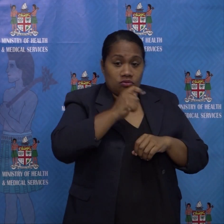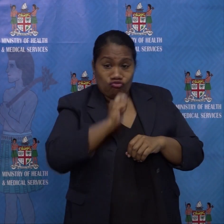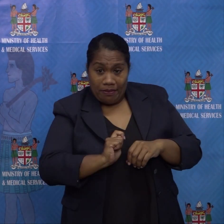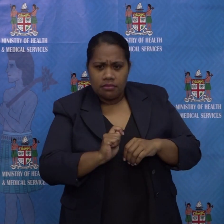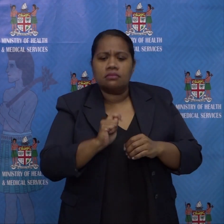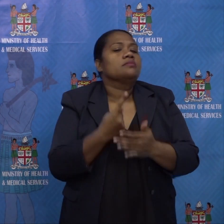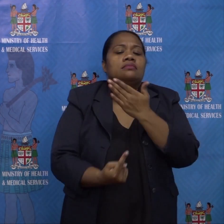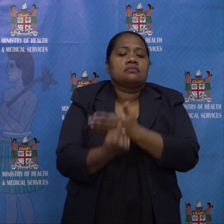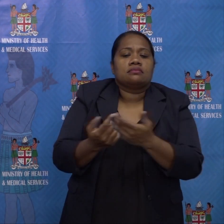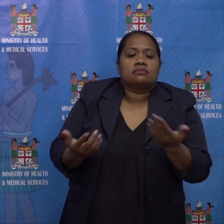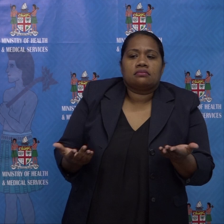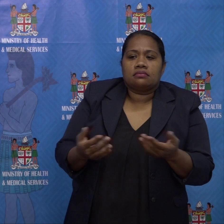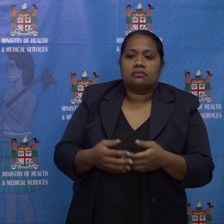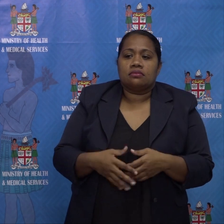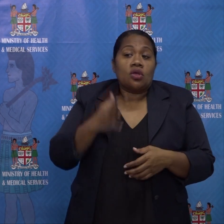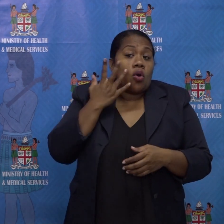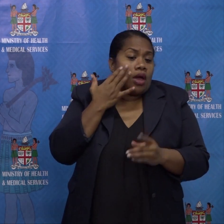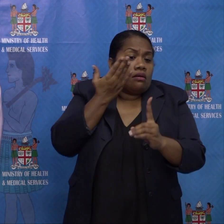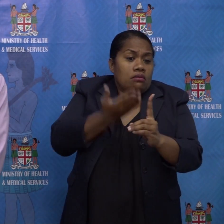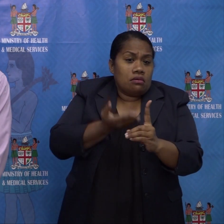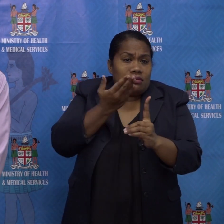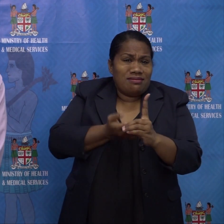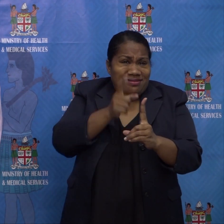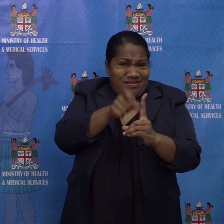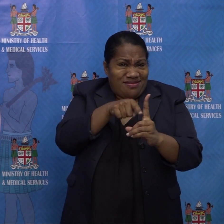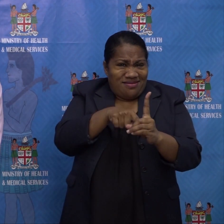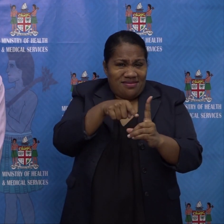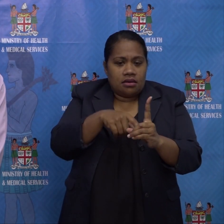a suspected case refused to get swabbed?